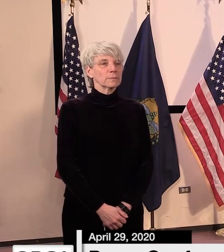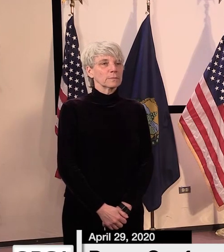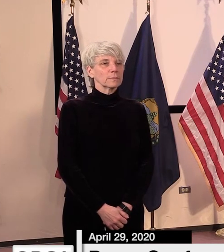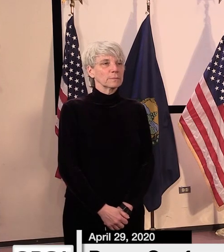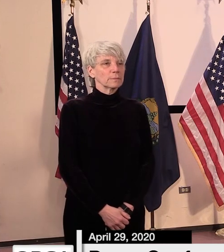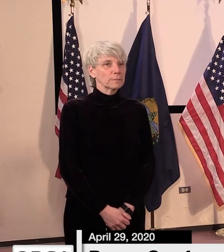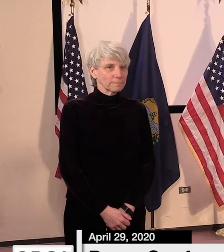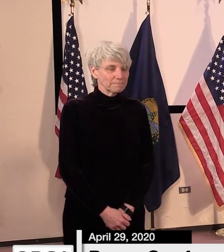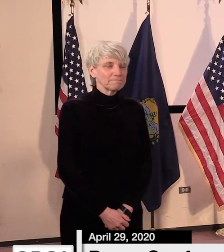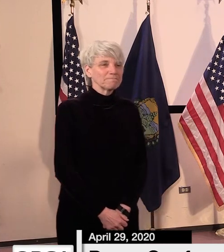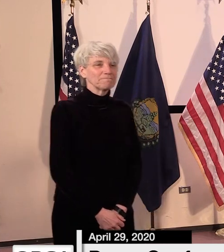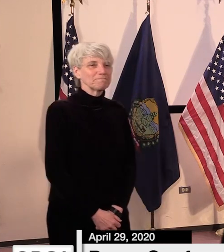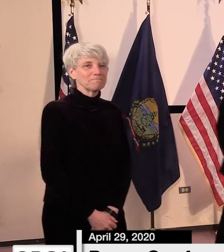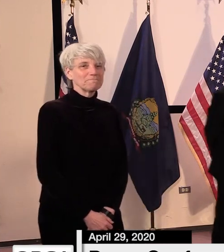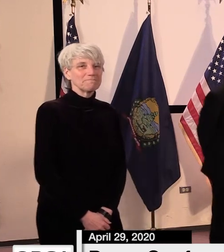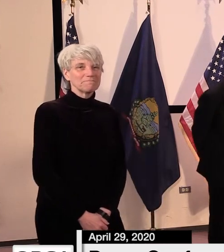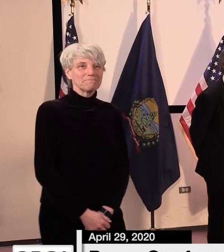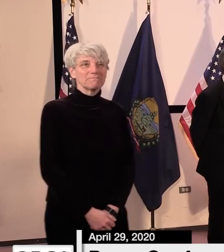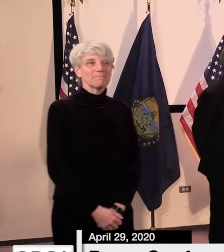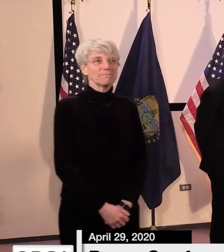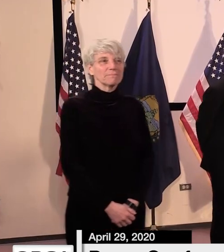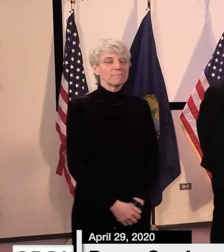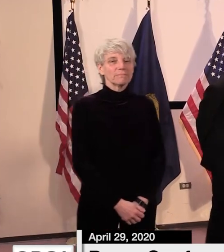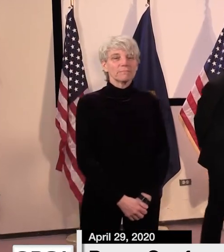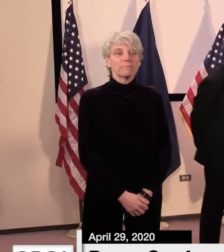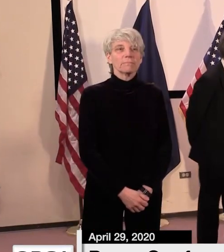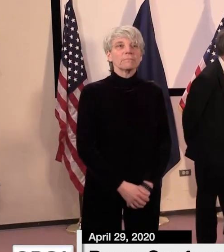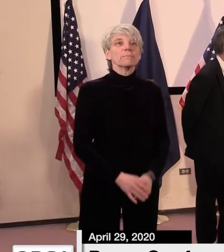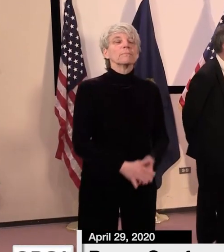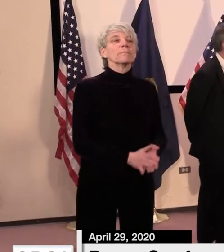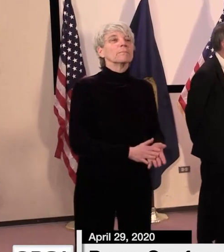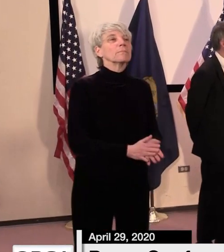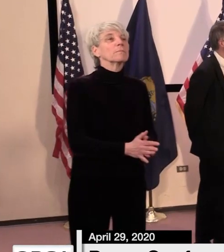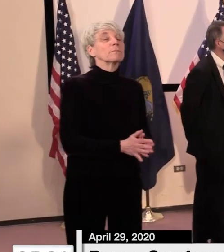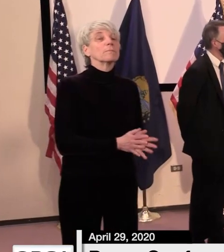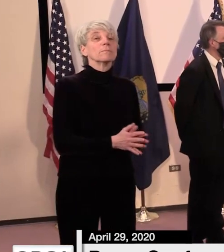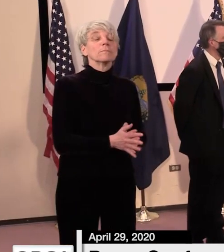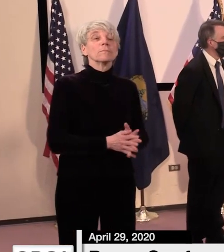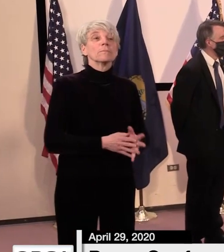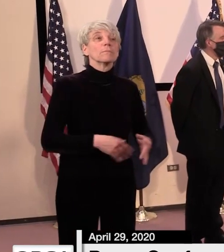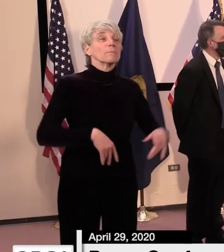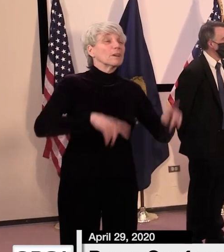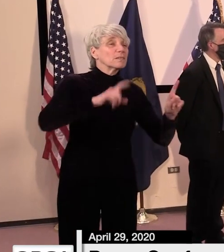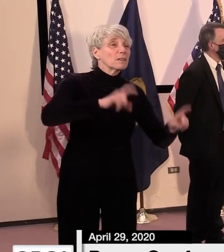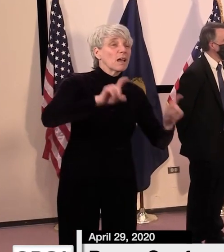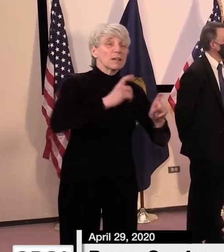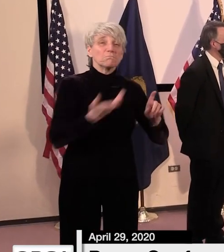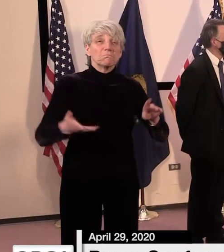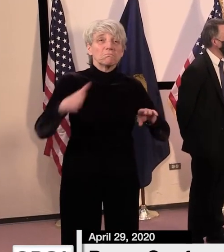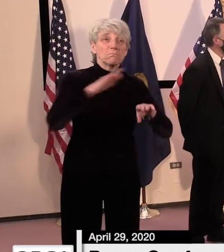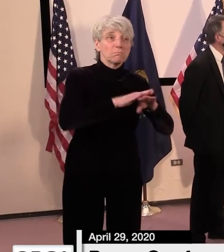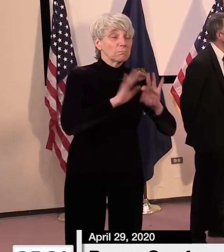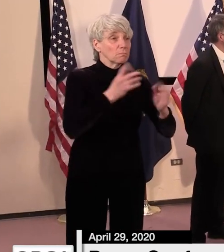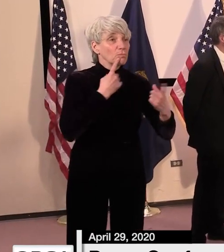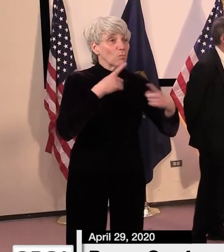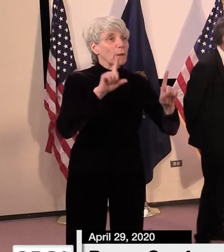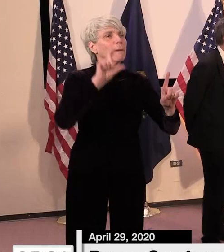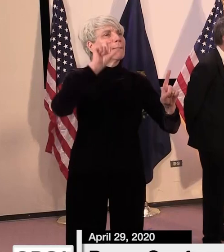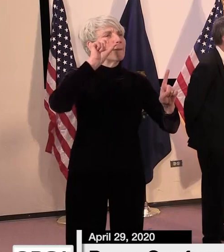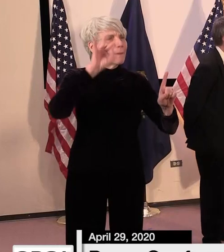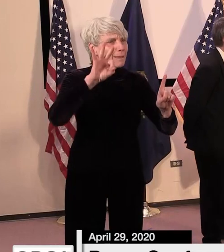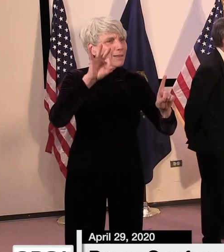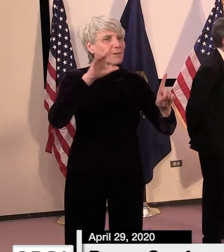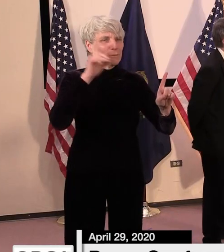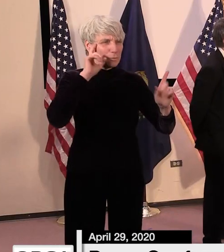Thank you. This increased testing capacity is only useful if we have an equally robust tracing system in